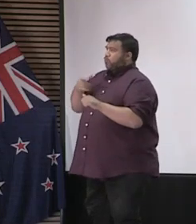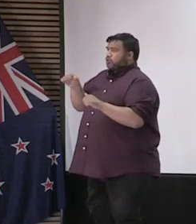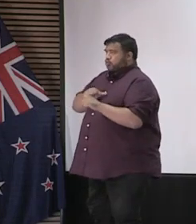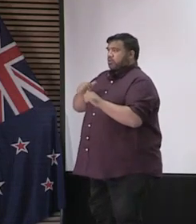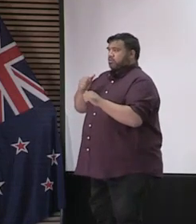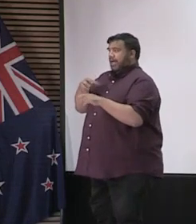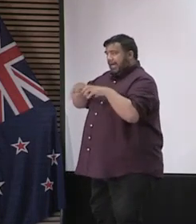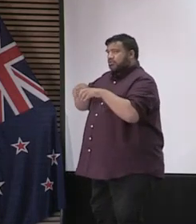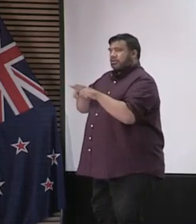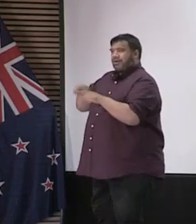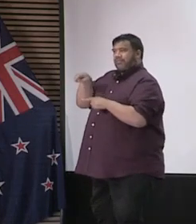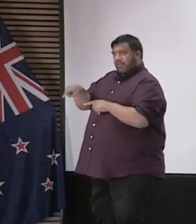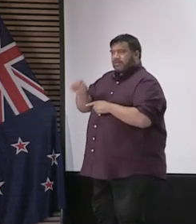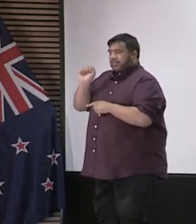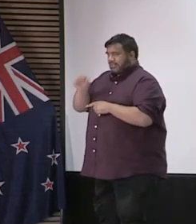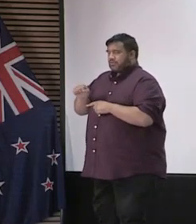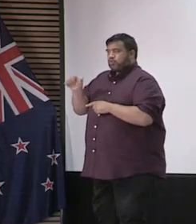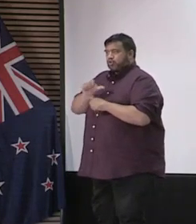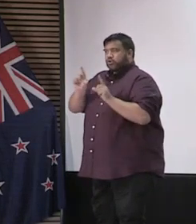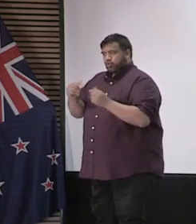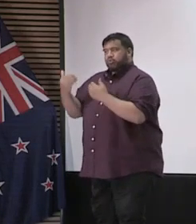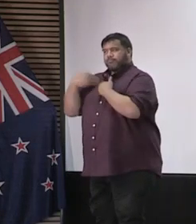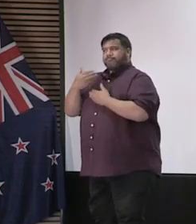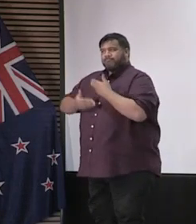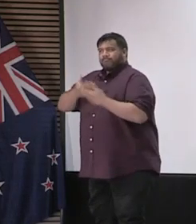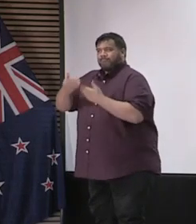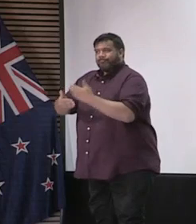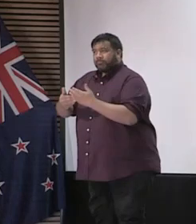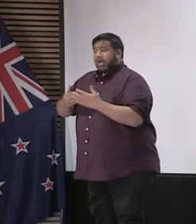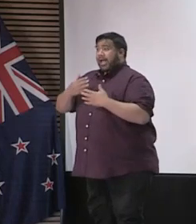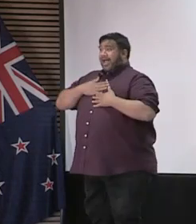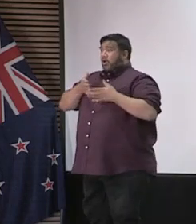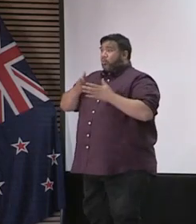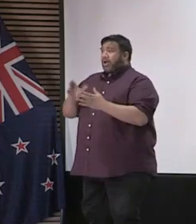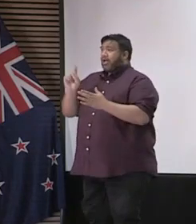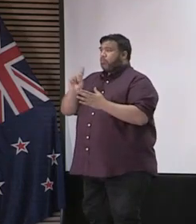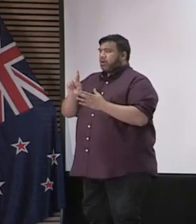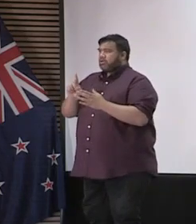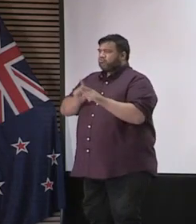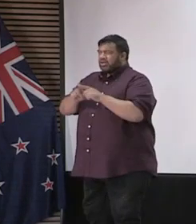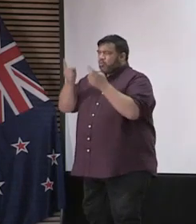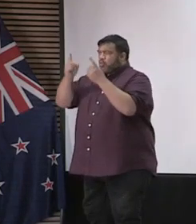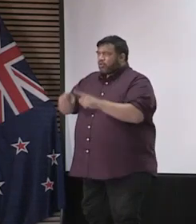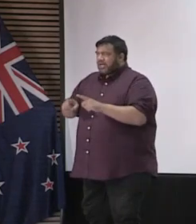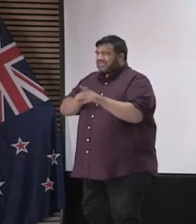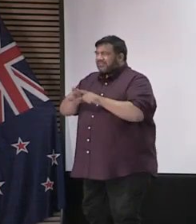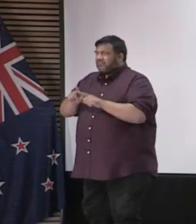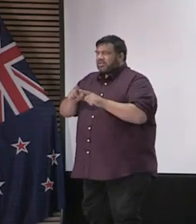As I touched on a little bit yesterday, whilst we've been taking a bit of a sector approach, what do we do to make sure that